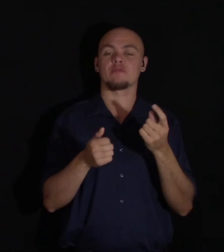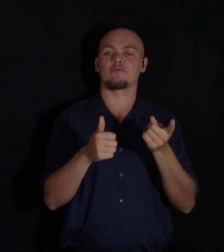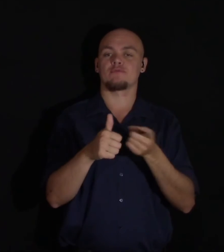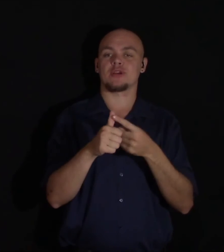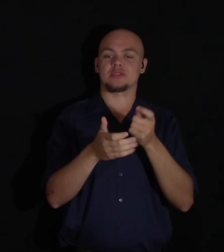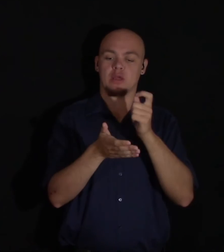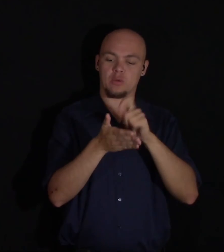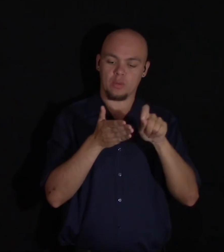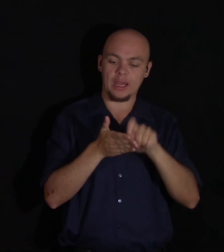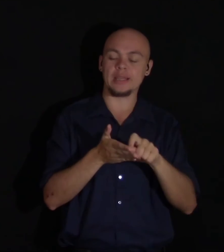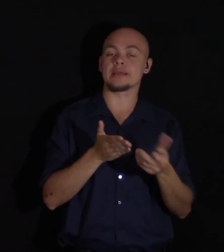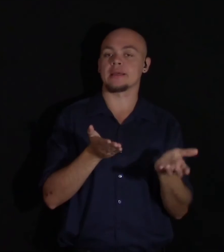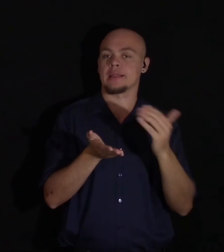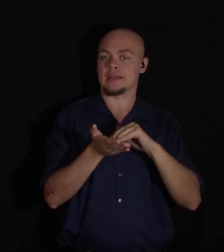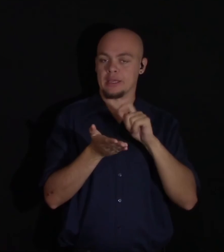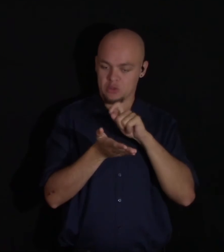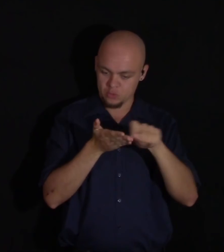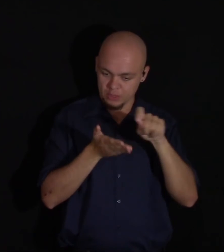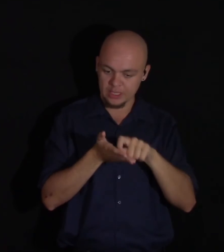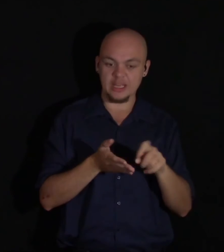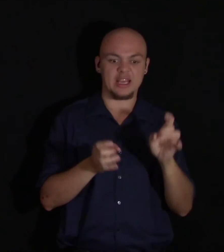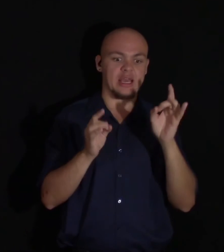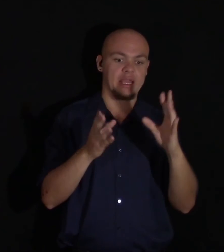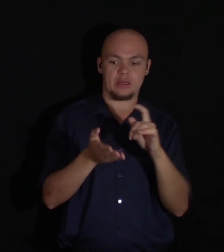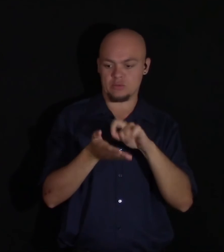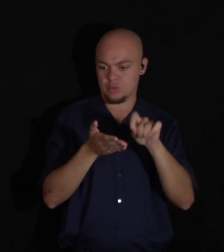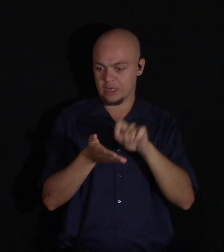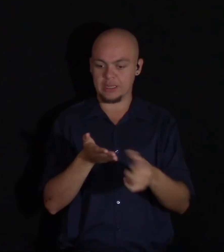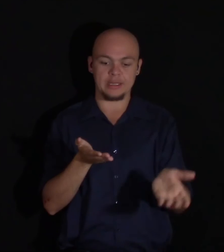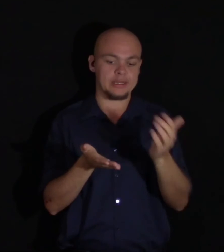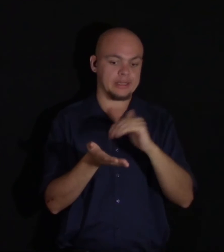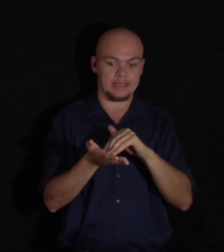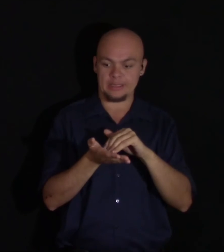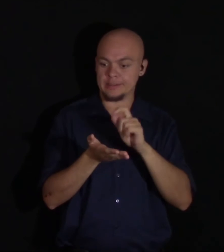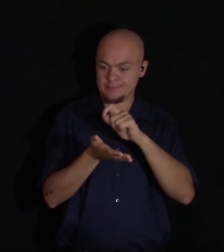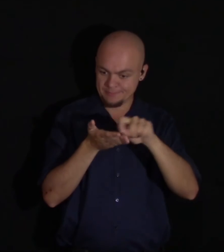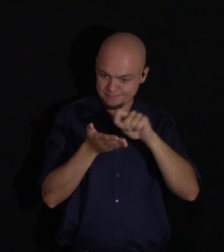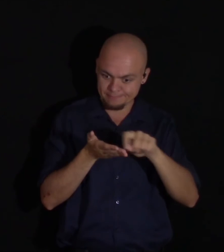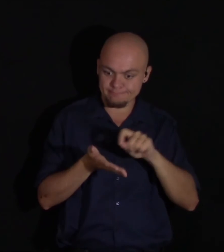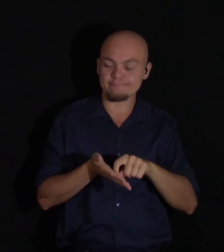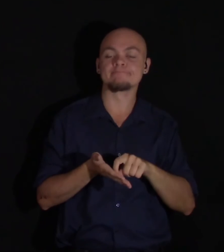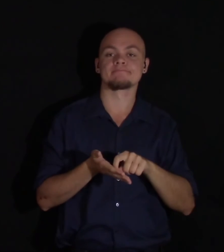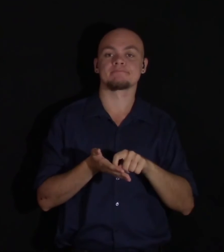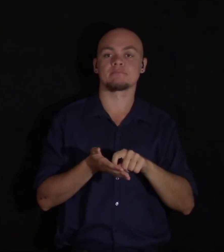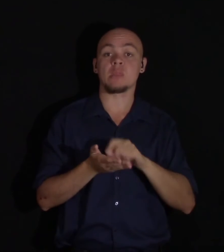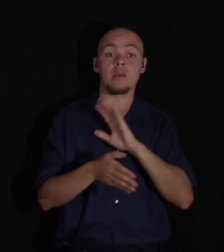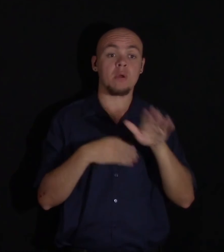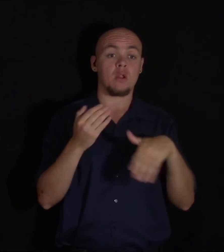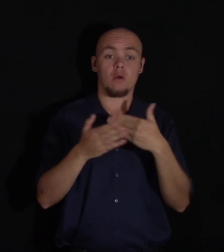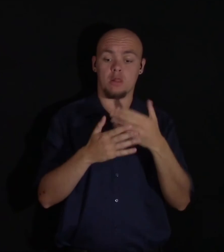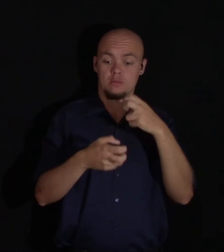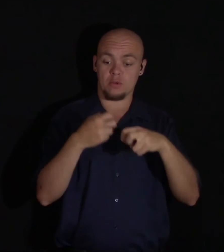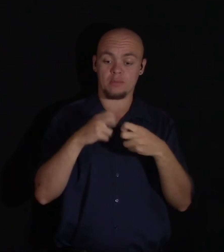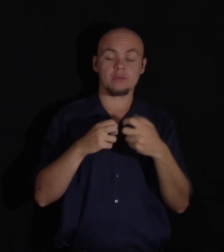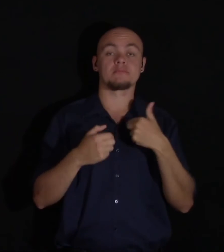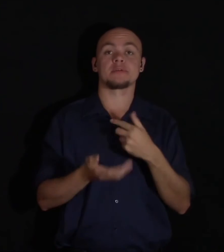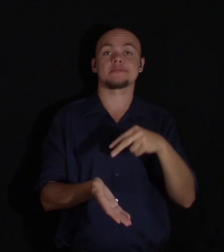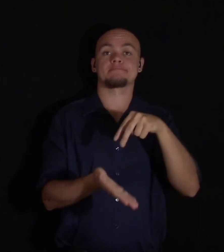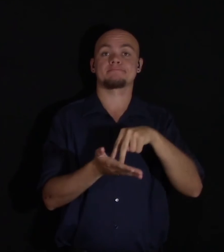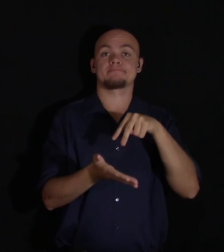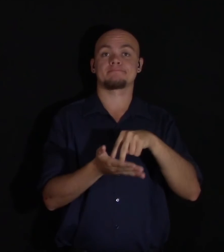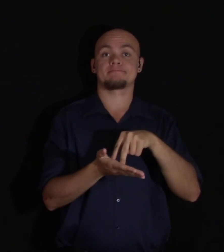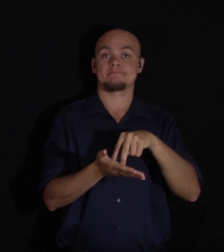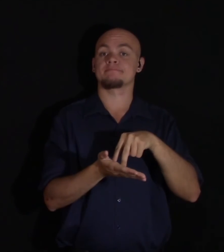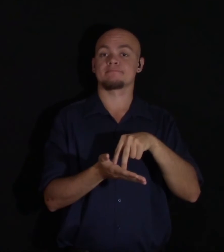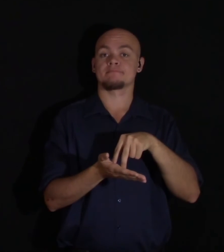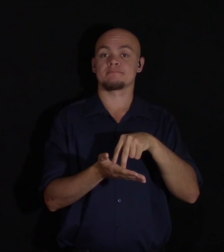writing, rewriting, hating it, rewriting again. But despite all of that, I stand here before you giving the part